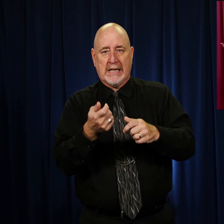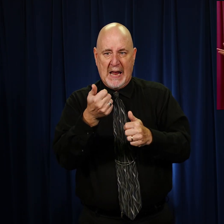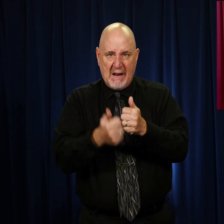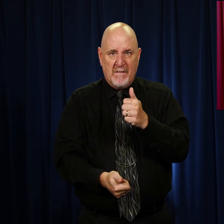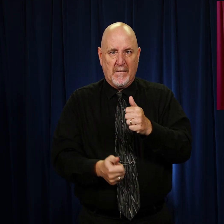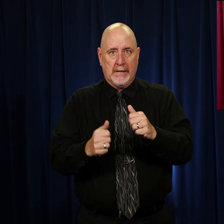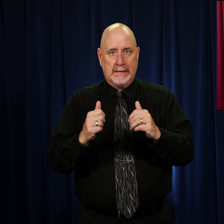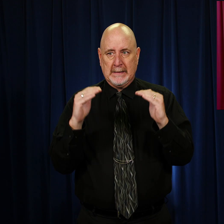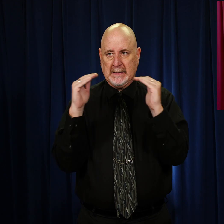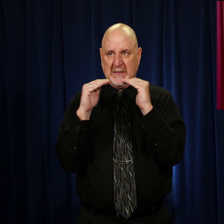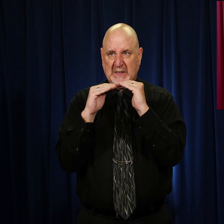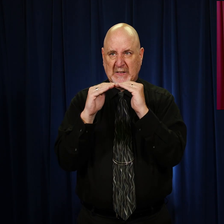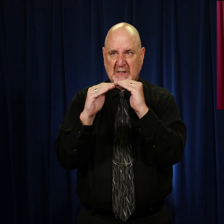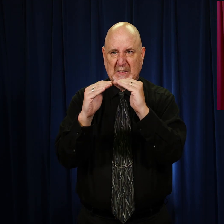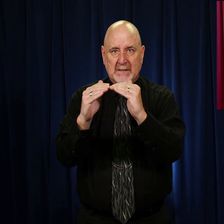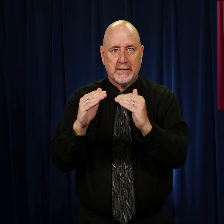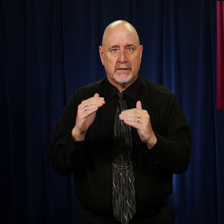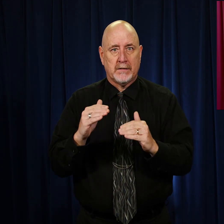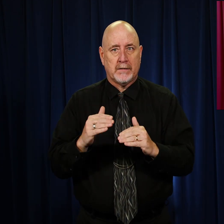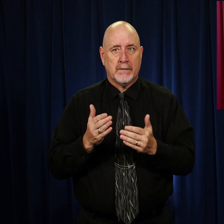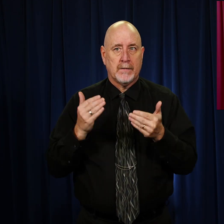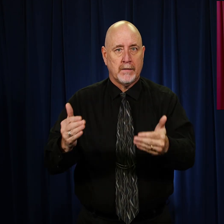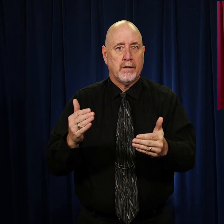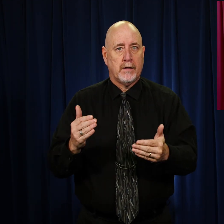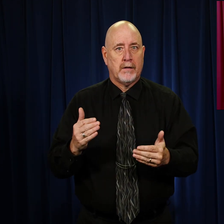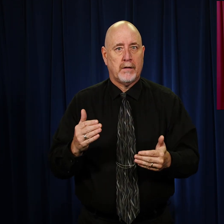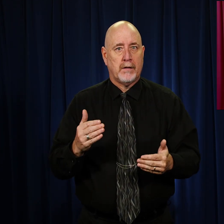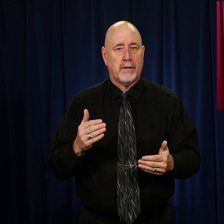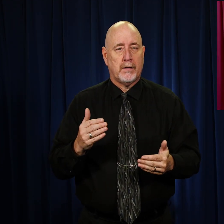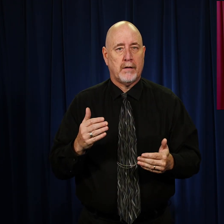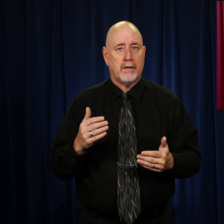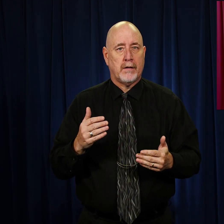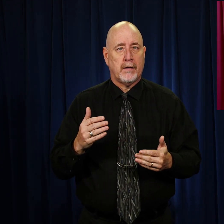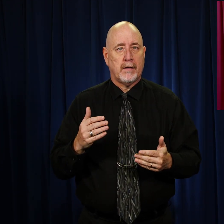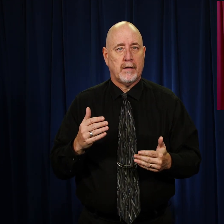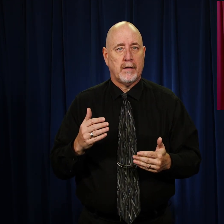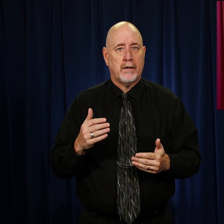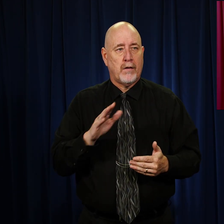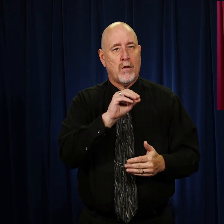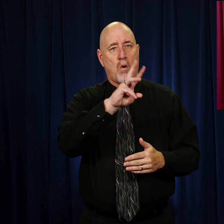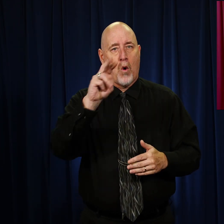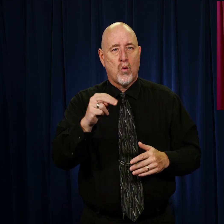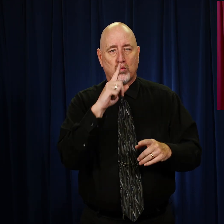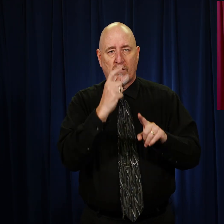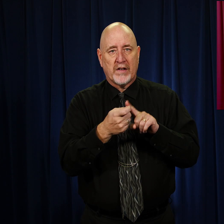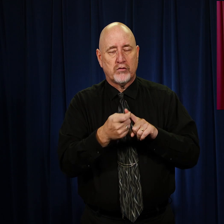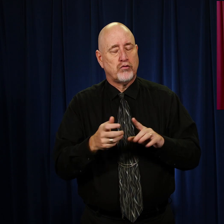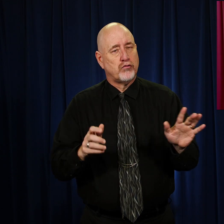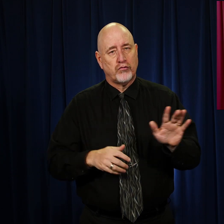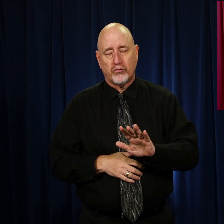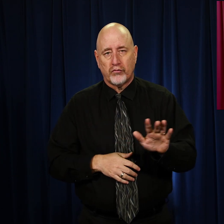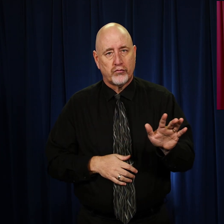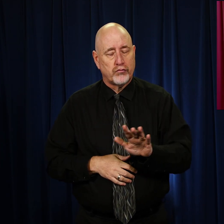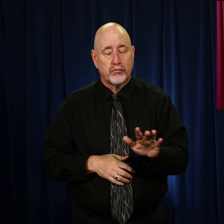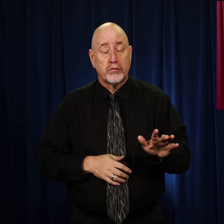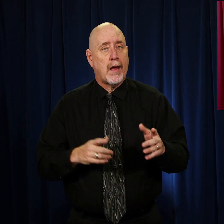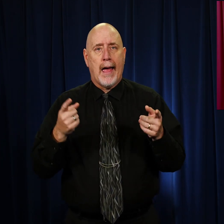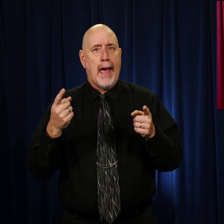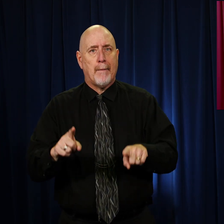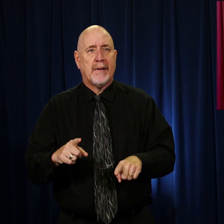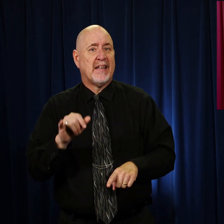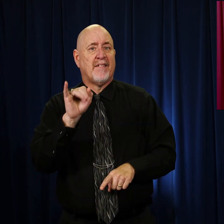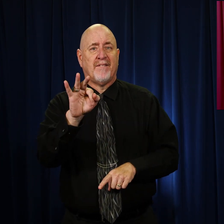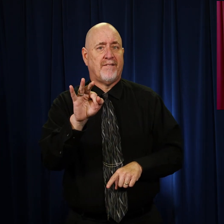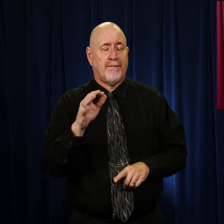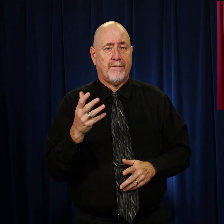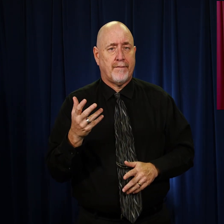every individual the right of revenge so that they could launch out and start seeking their own revenge. Because what would happen